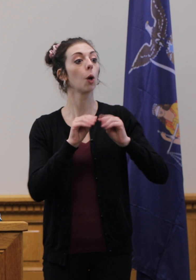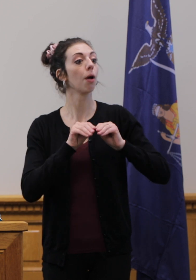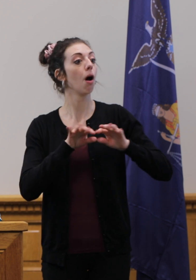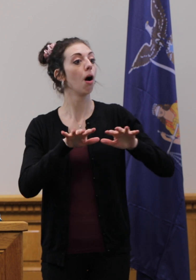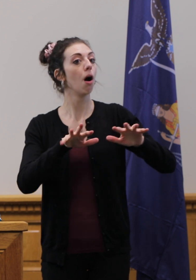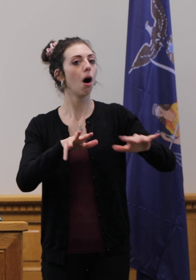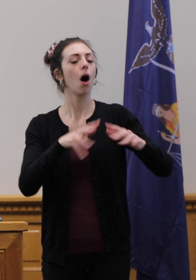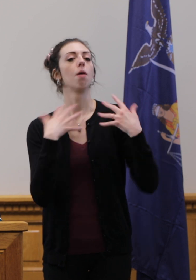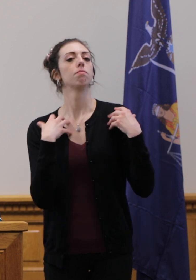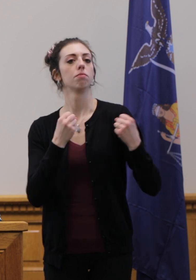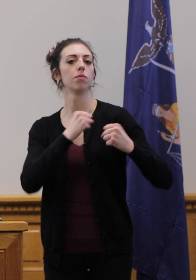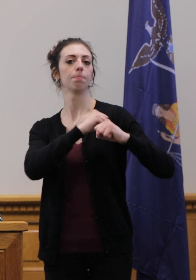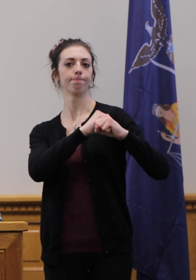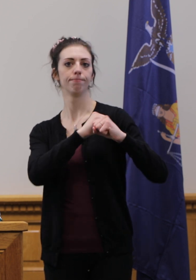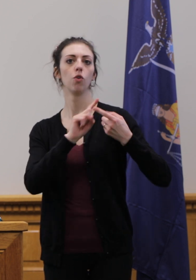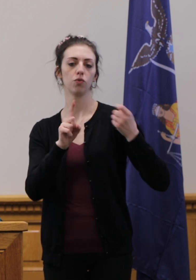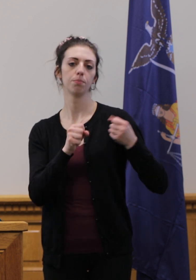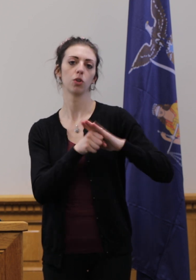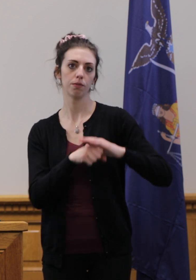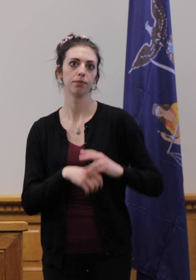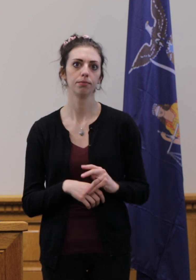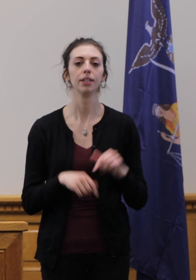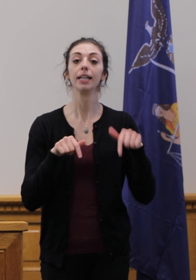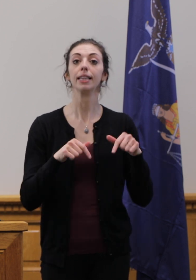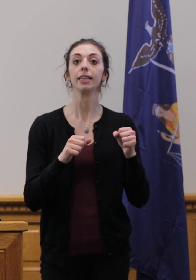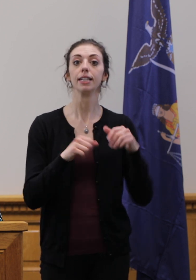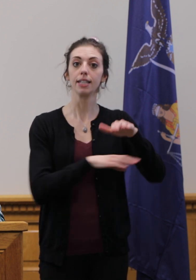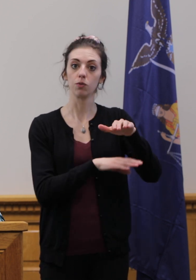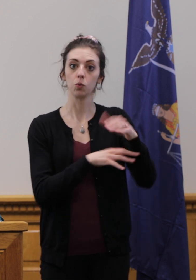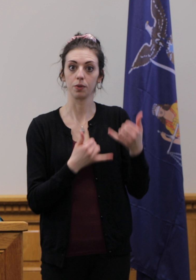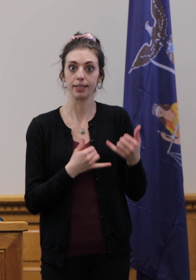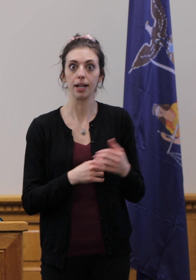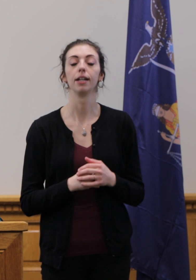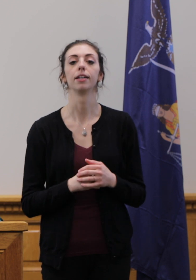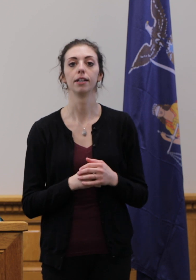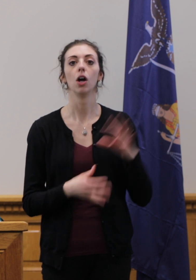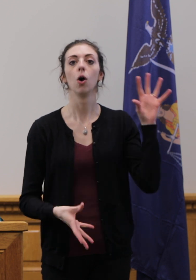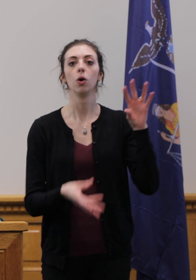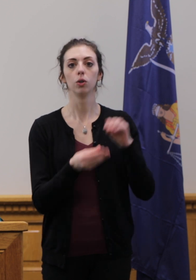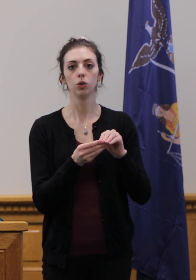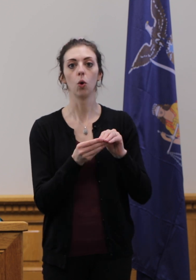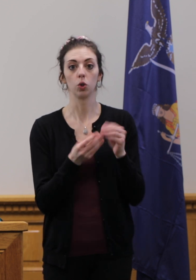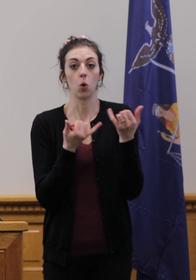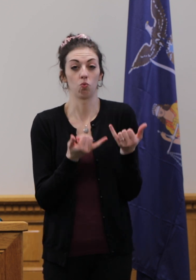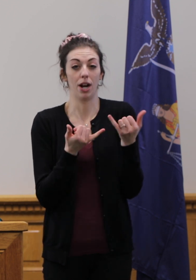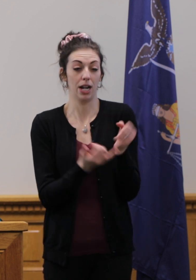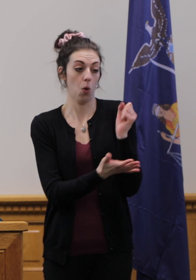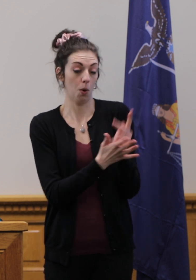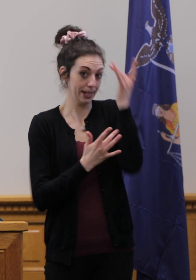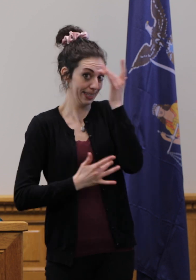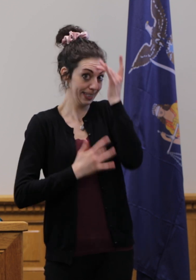immunity is established. As of this afternoon, we have total active